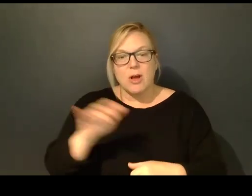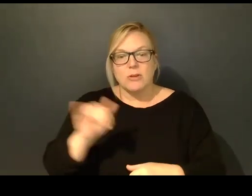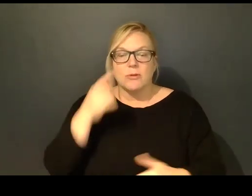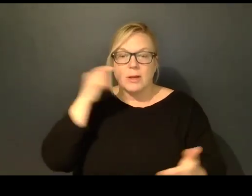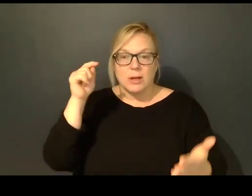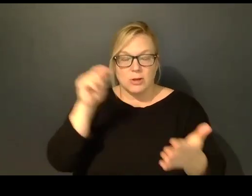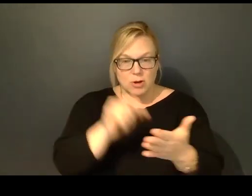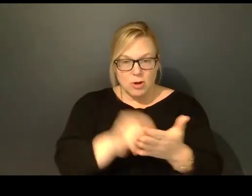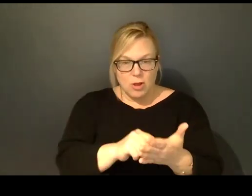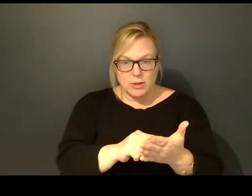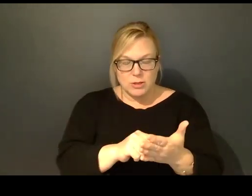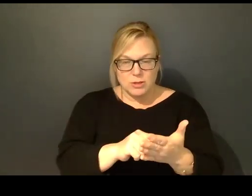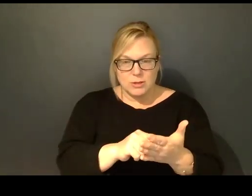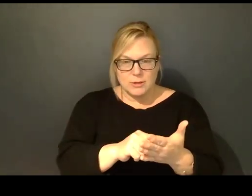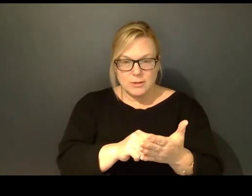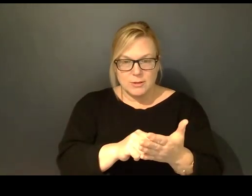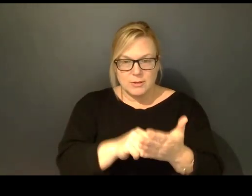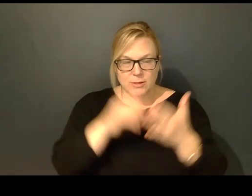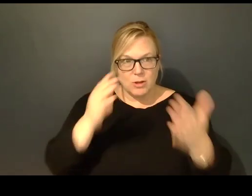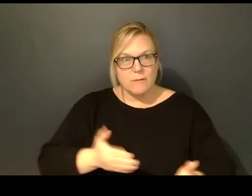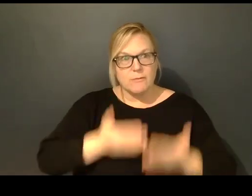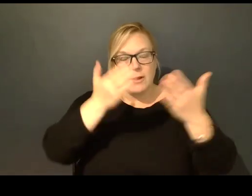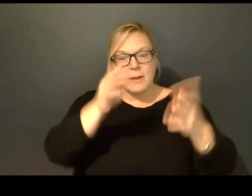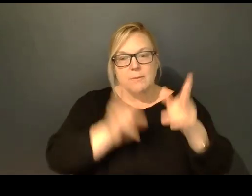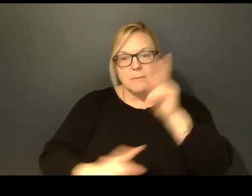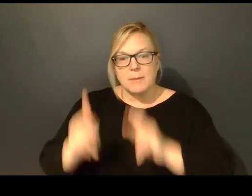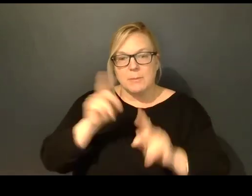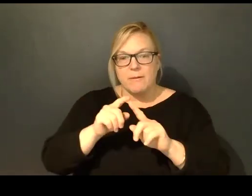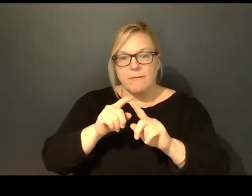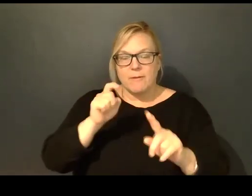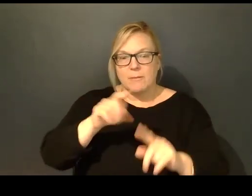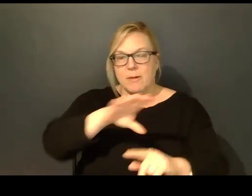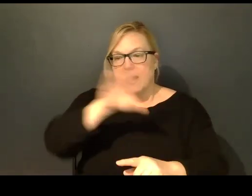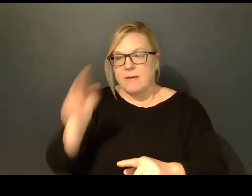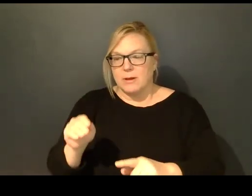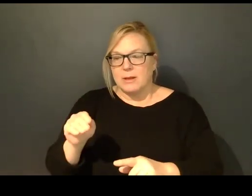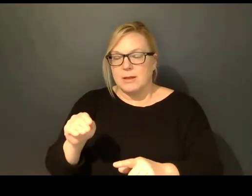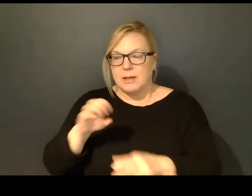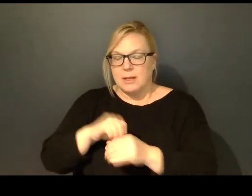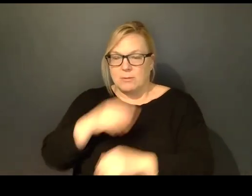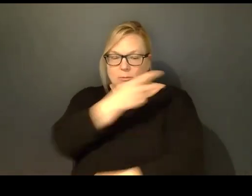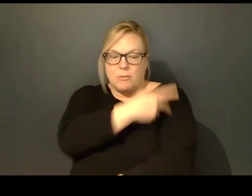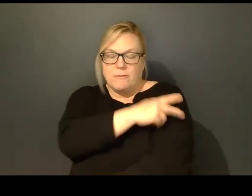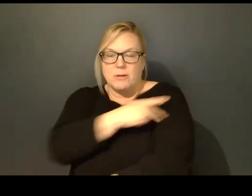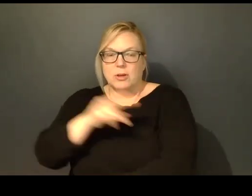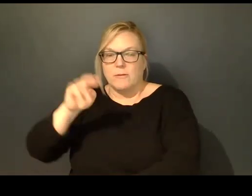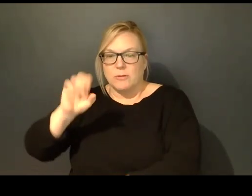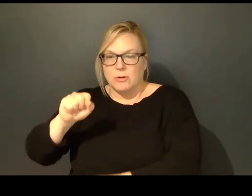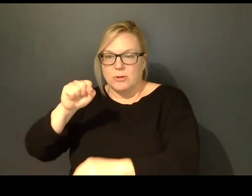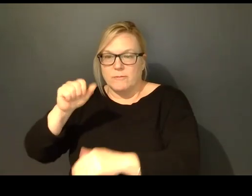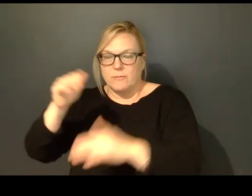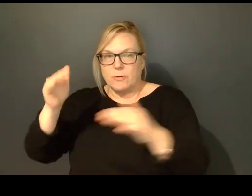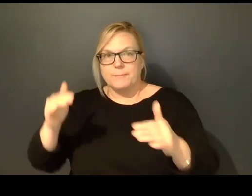acknowledge the deep contributions of people of African descent within the province of Nova Scotia to advancing equity and